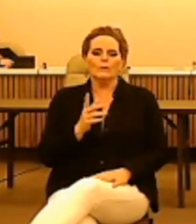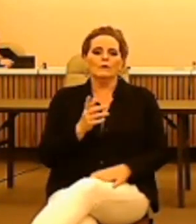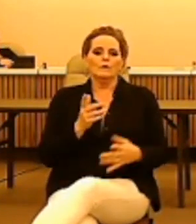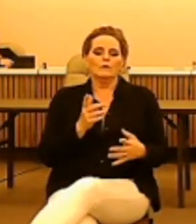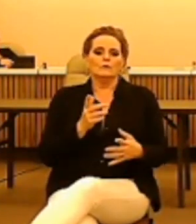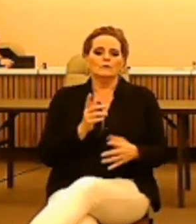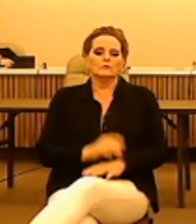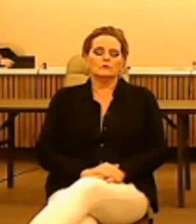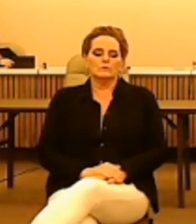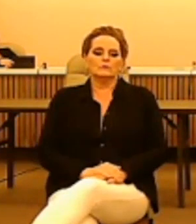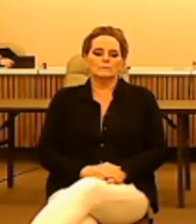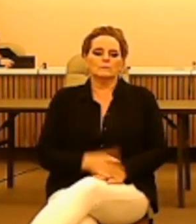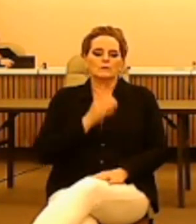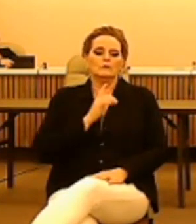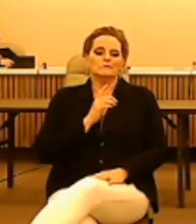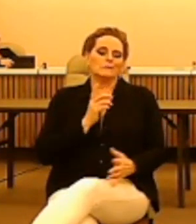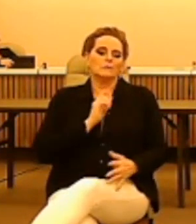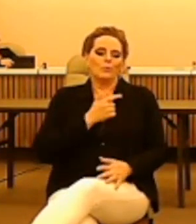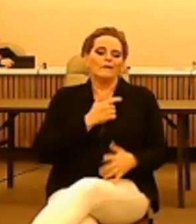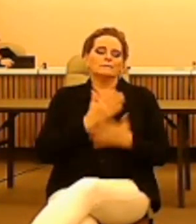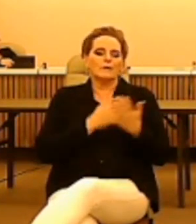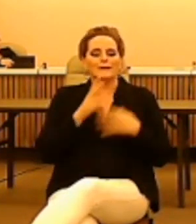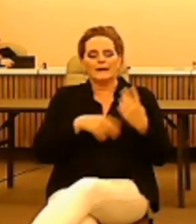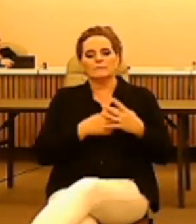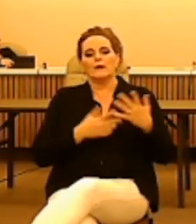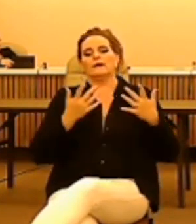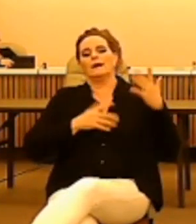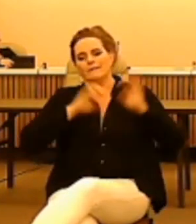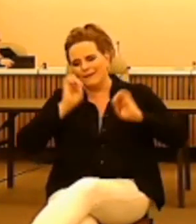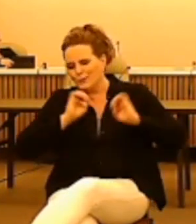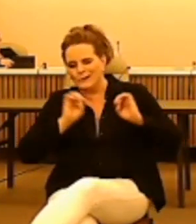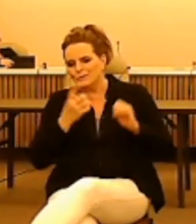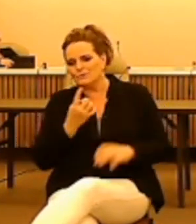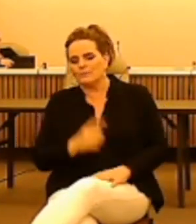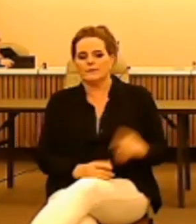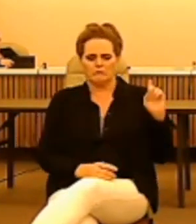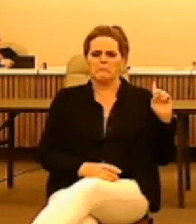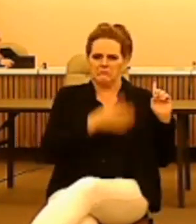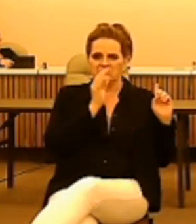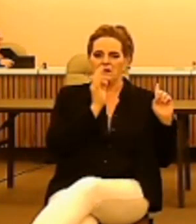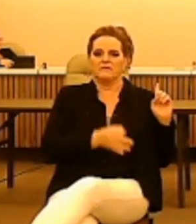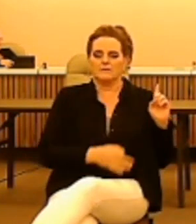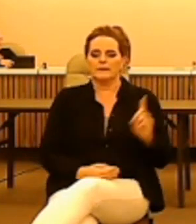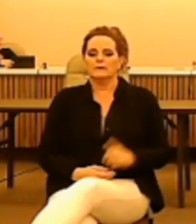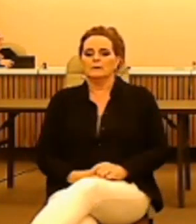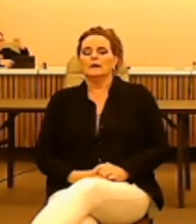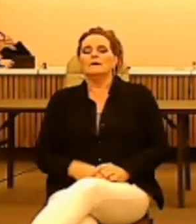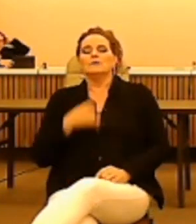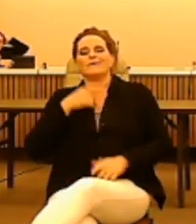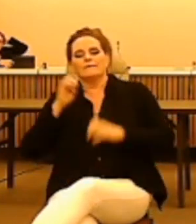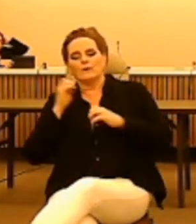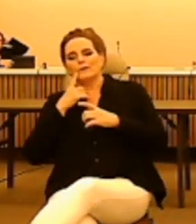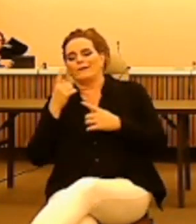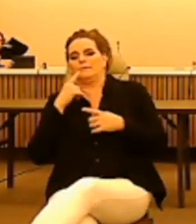we have some sort of evaluation. Absolutely. On the effectiveness. So one of the things